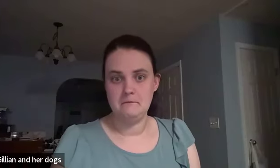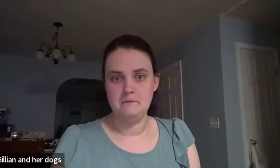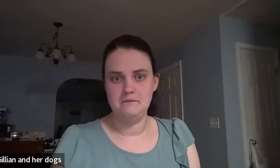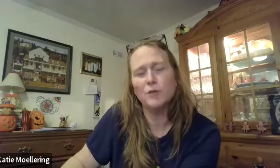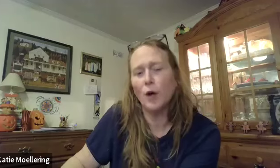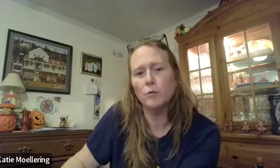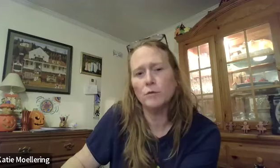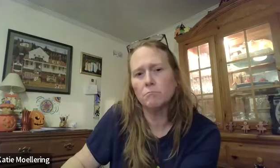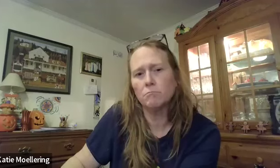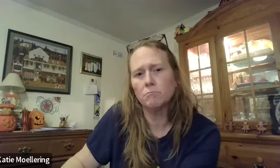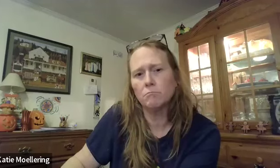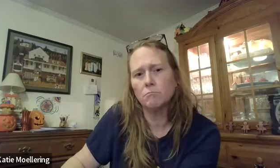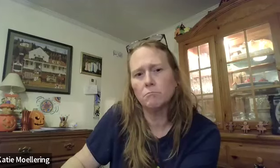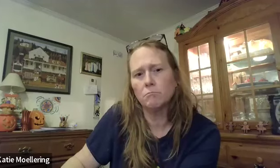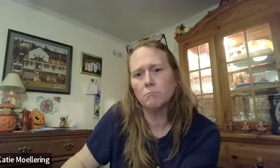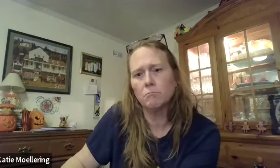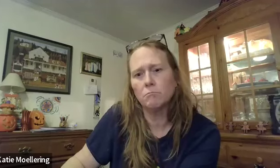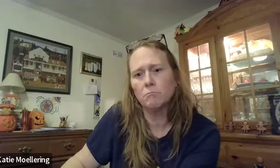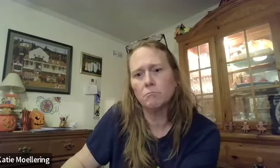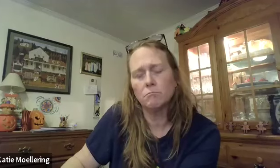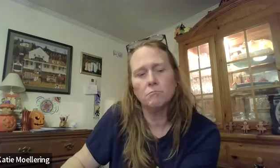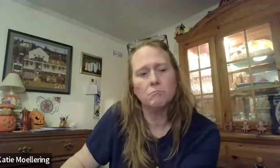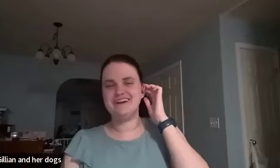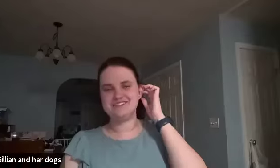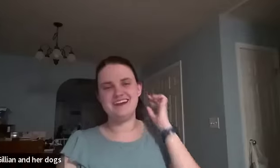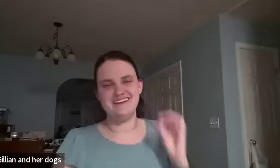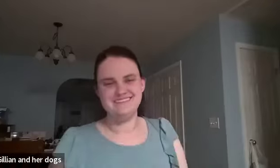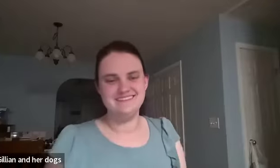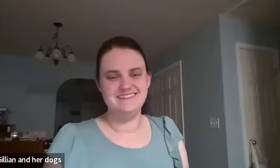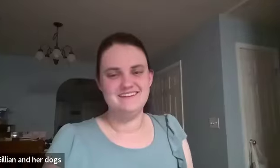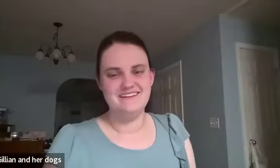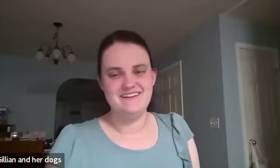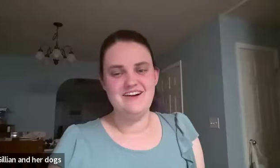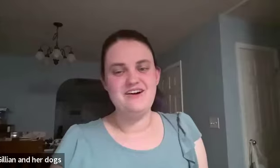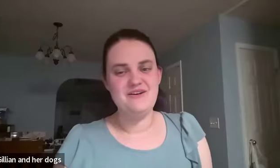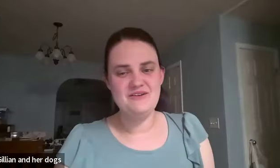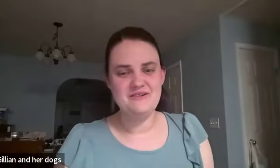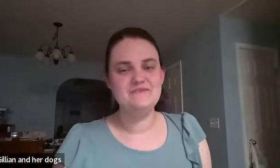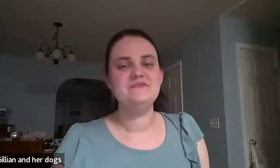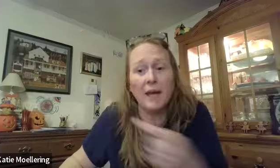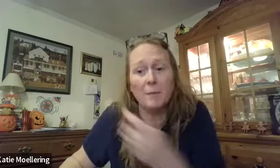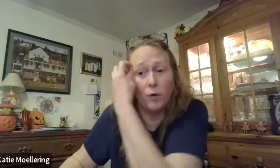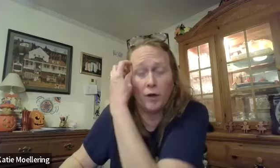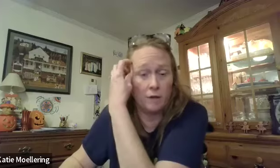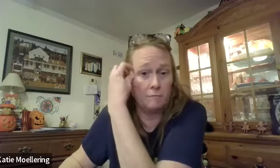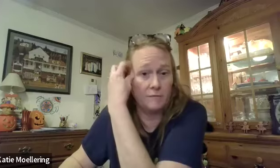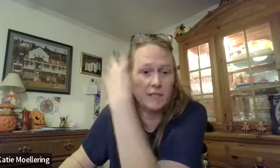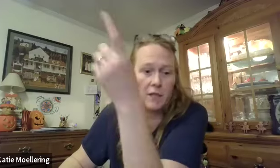Did we do goat? We didn't do goat. Oh my Oh, gosh. Okay. animal shelter's a good one, and I don't think we've ever had Oh, that before. no, That's we a good